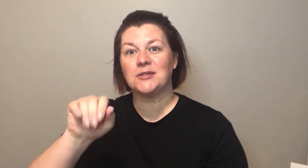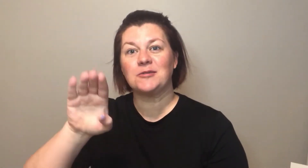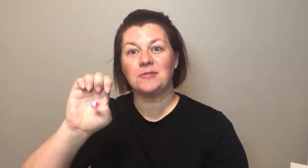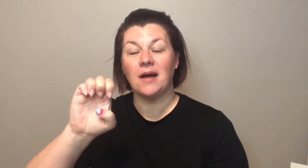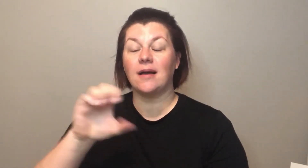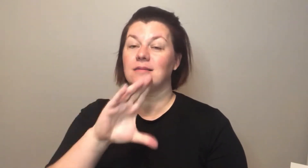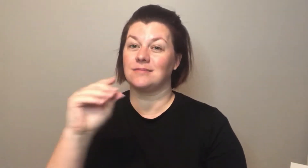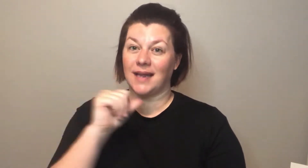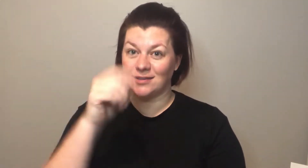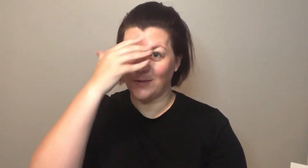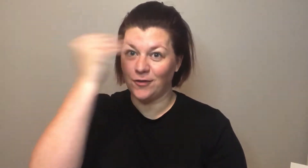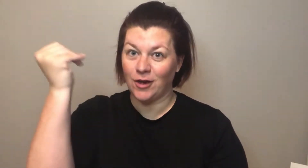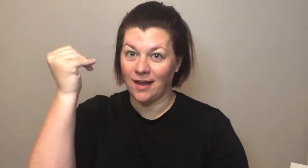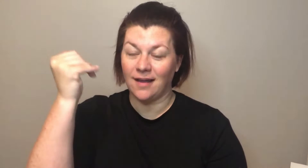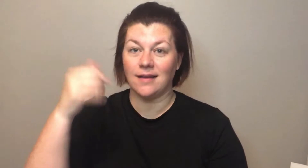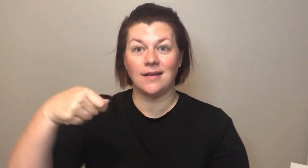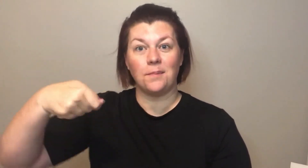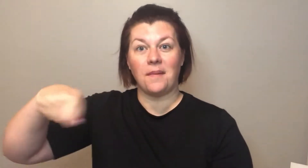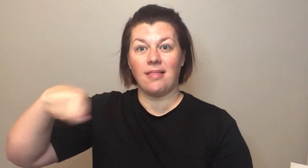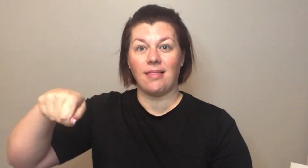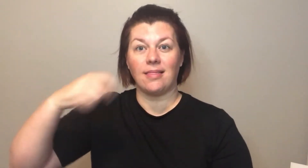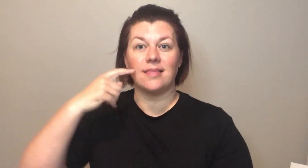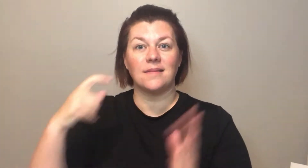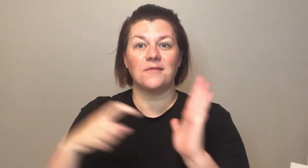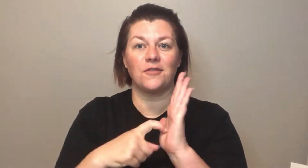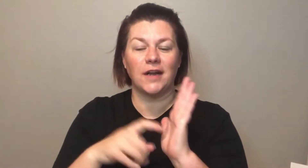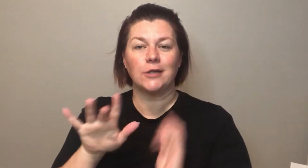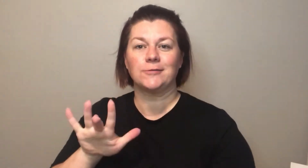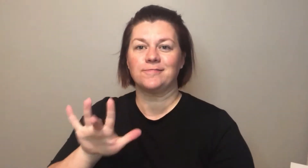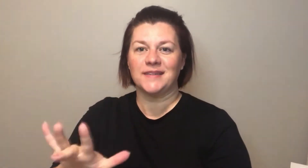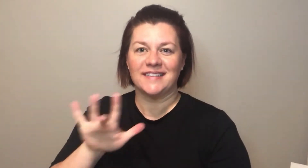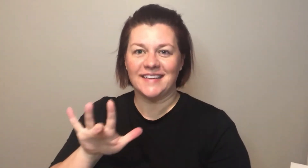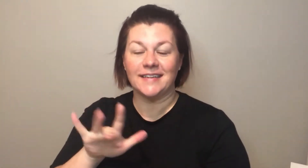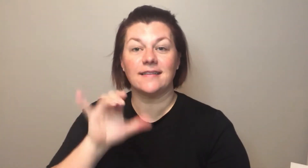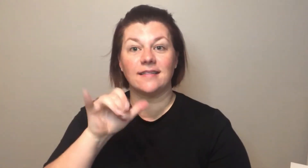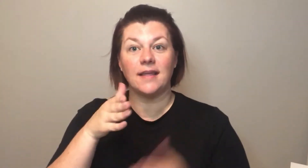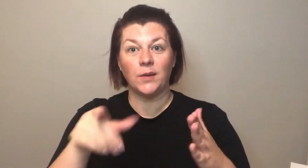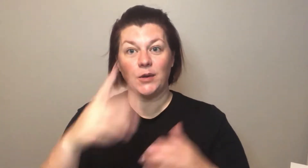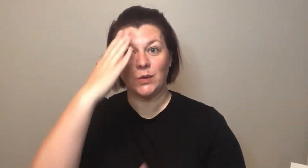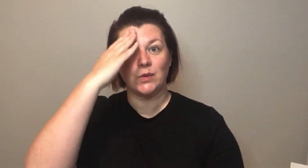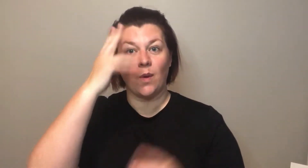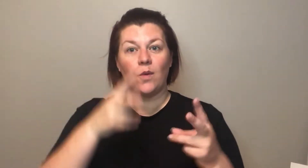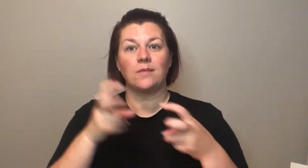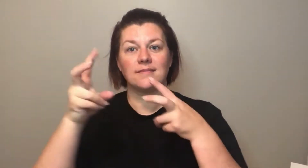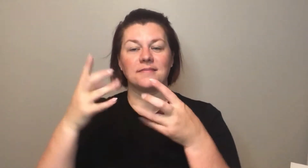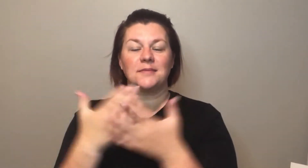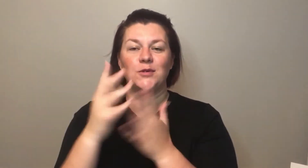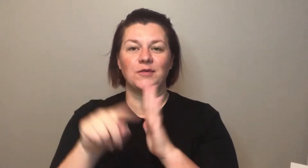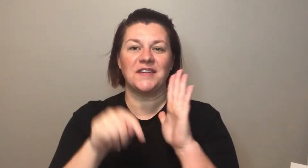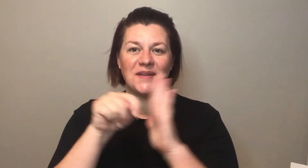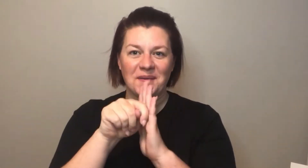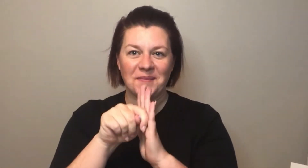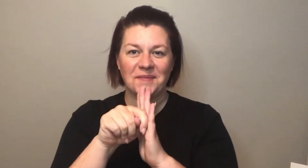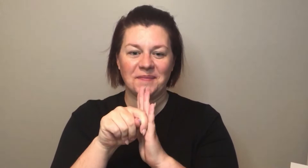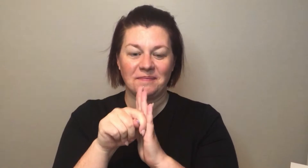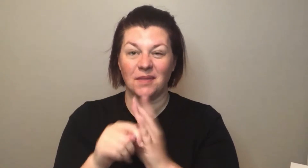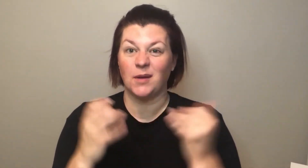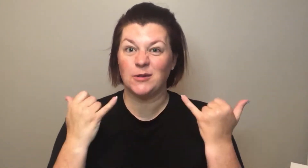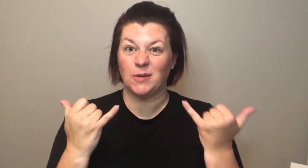videos, subscribe, and don't forget to ring that bell for notifications so that you know when I upload an